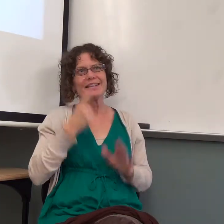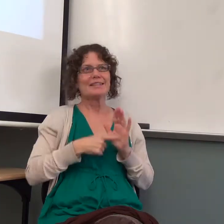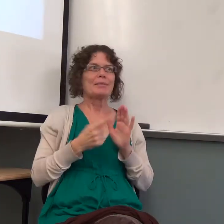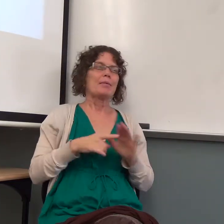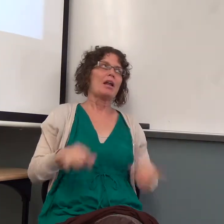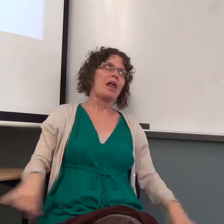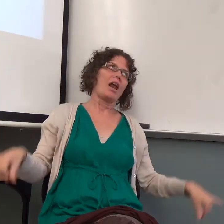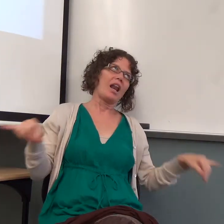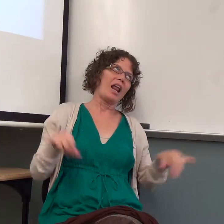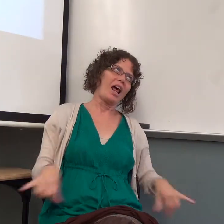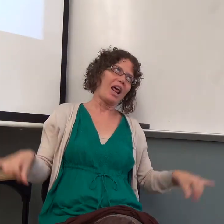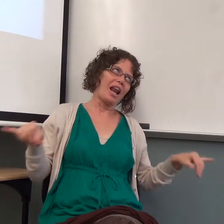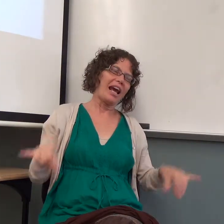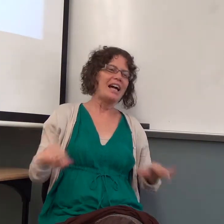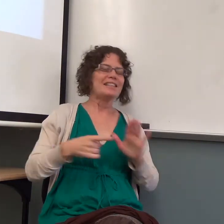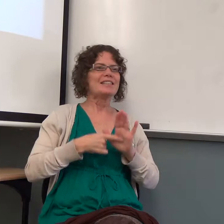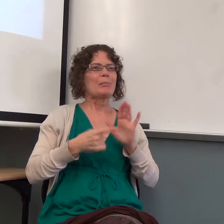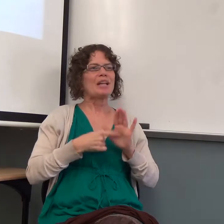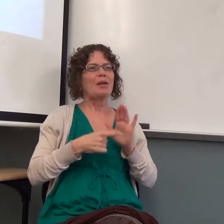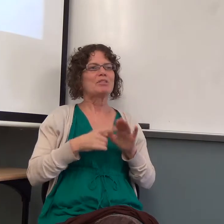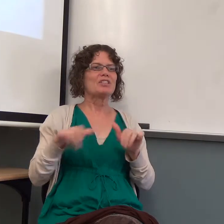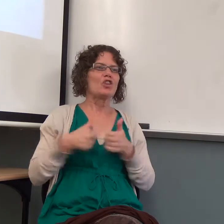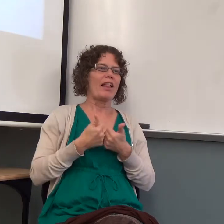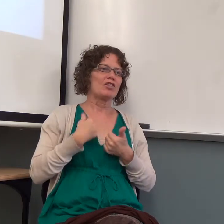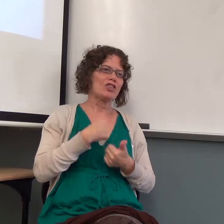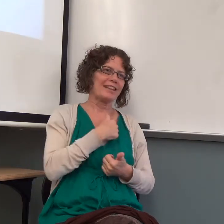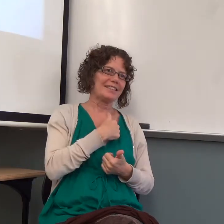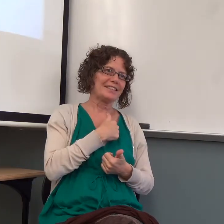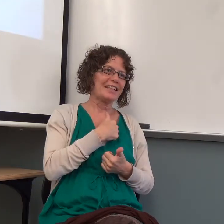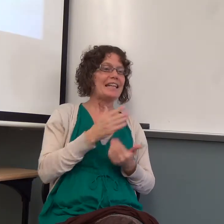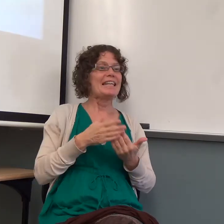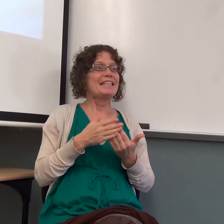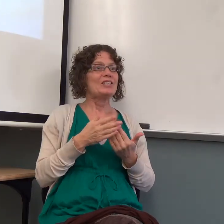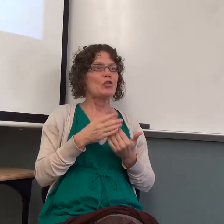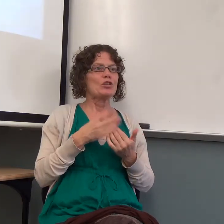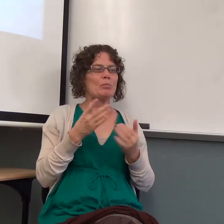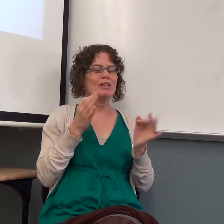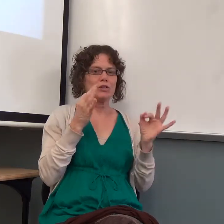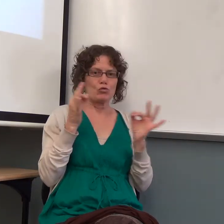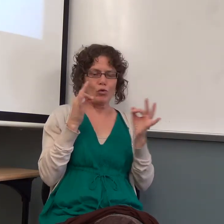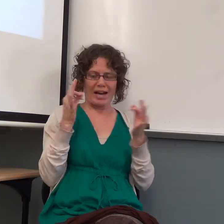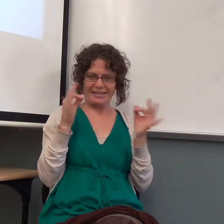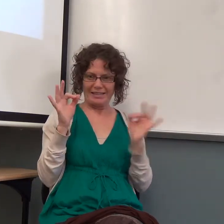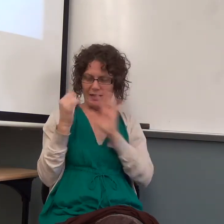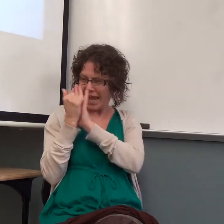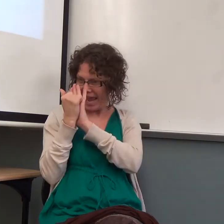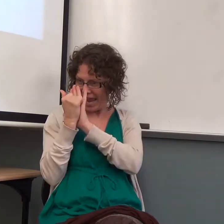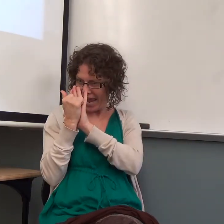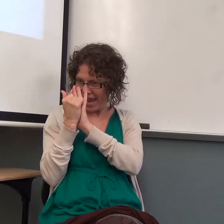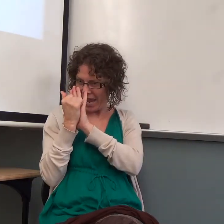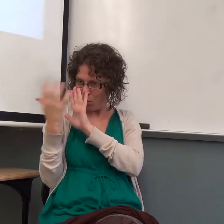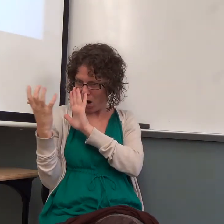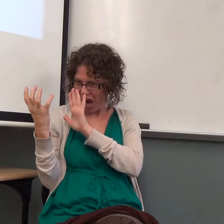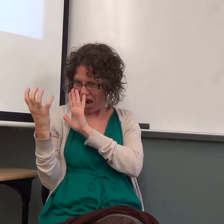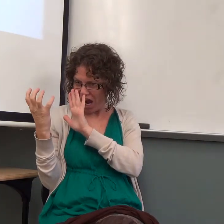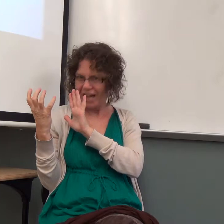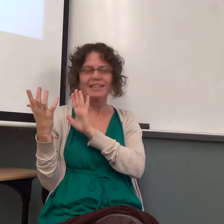it can sometimes challenge us, and it's a lot easier to get distracted than it is to focus. I bring this up because